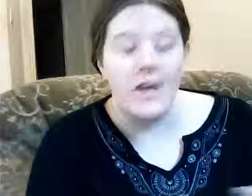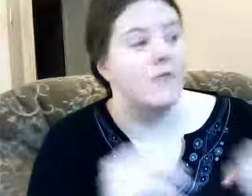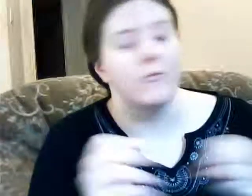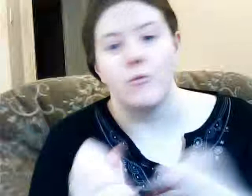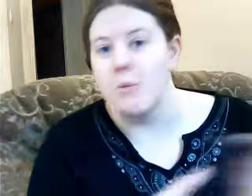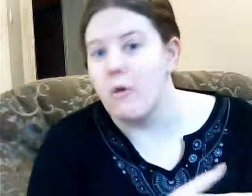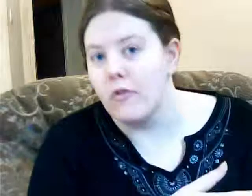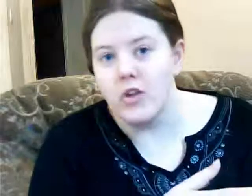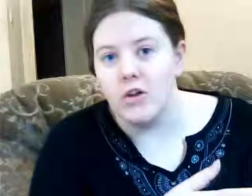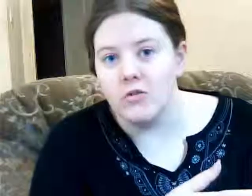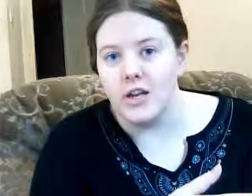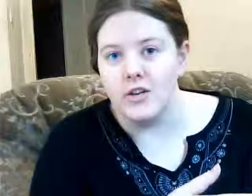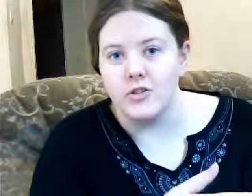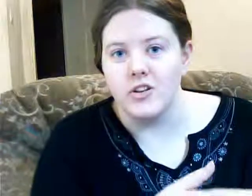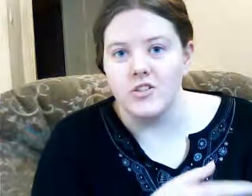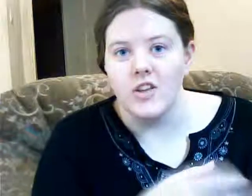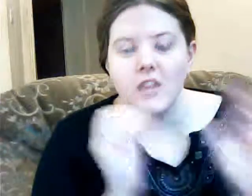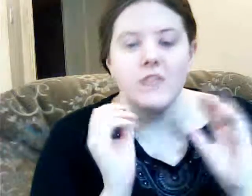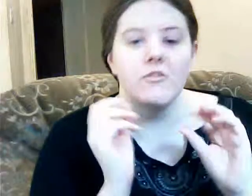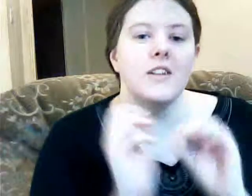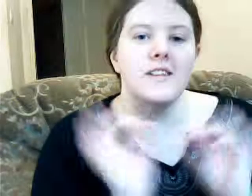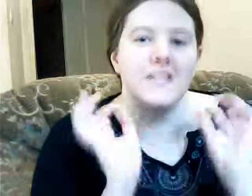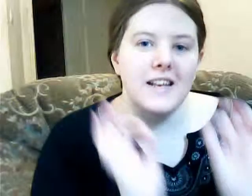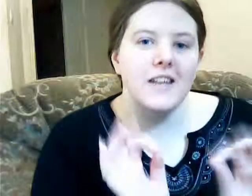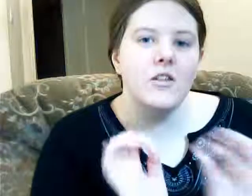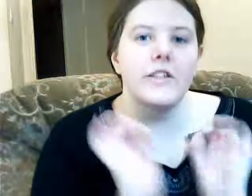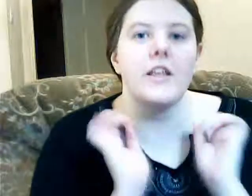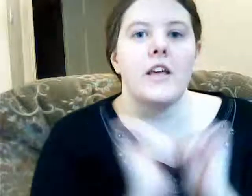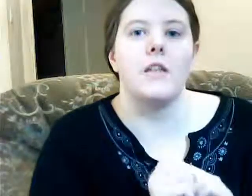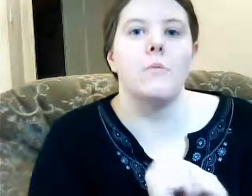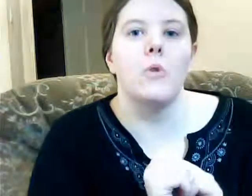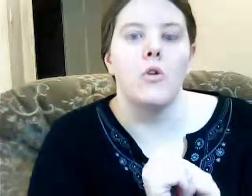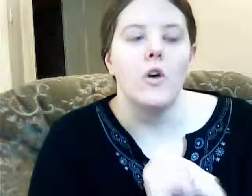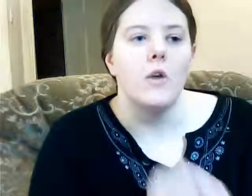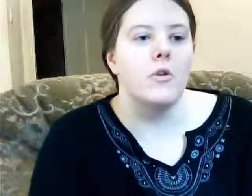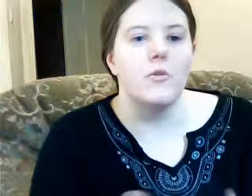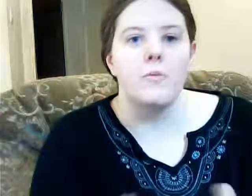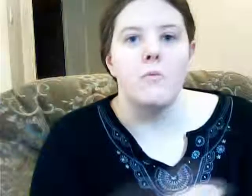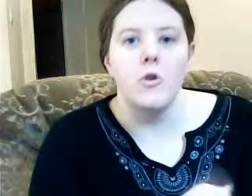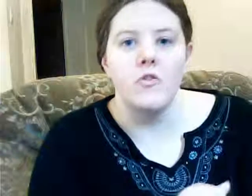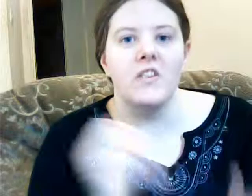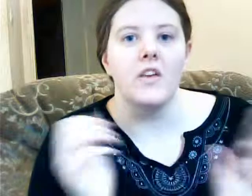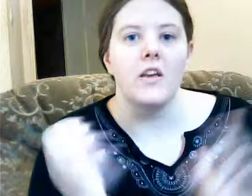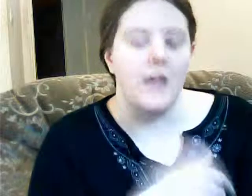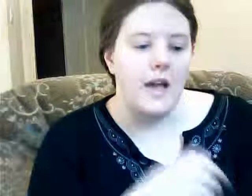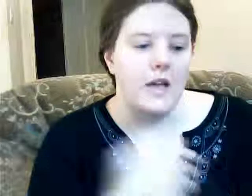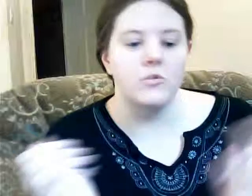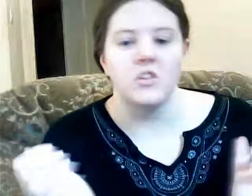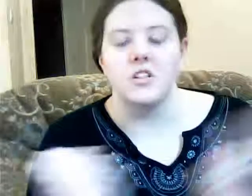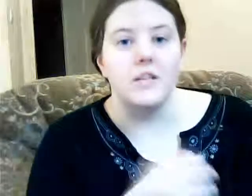rip off of the old tetris there isn't a single thing anymore whether it be movies games tv